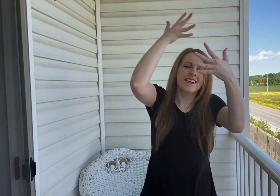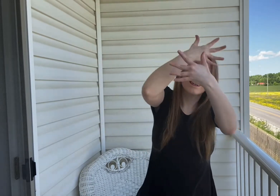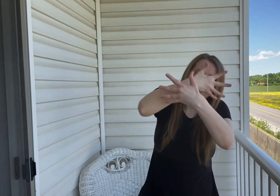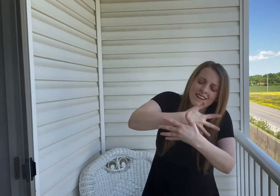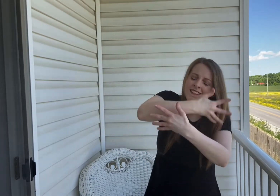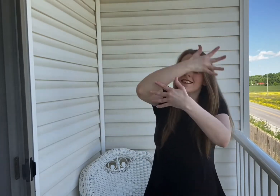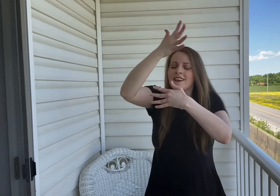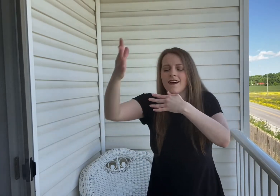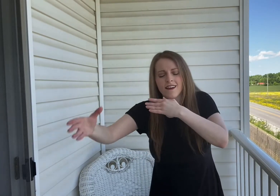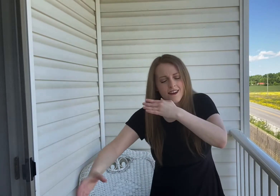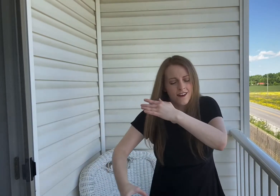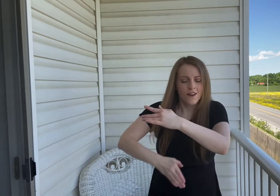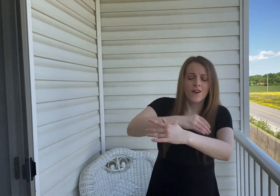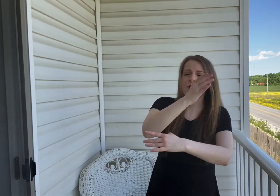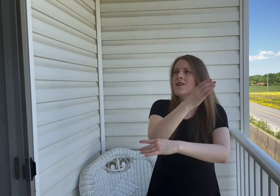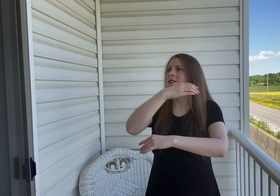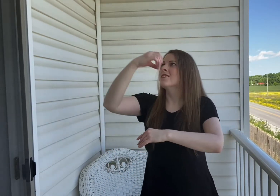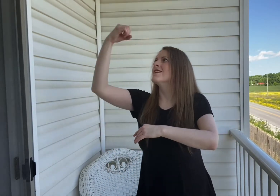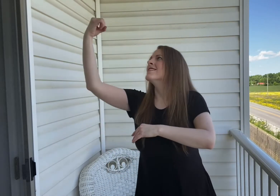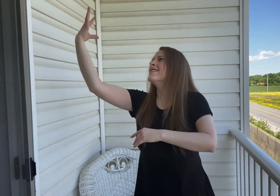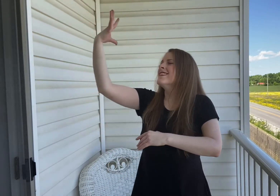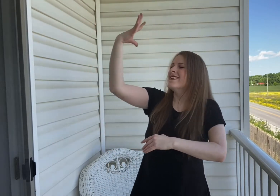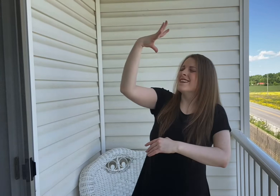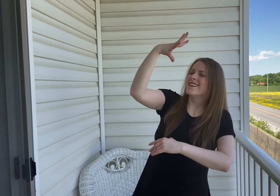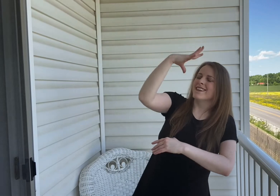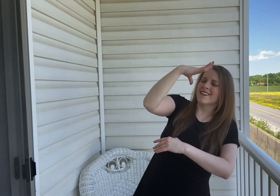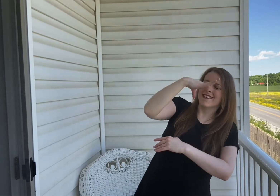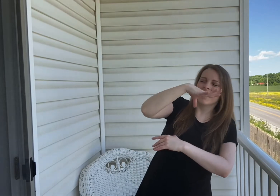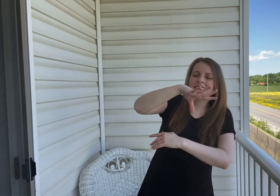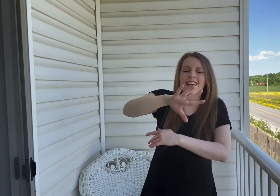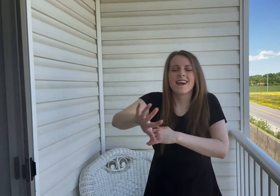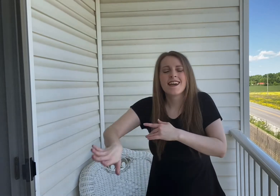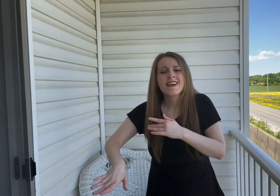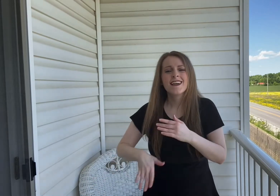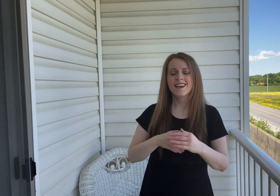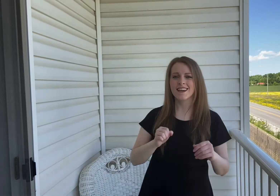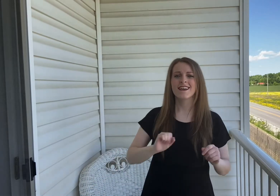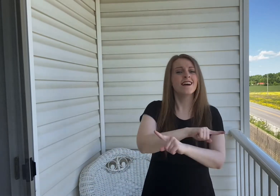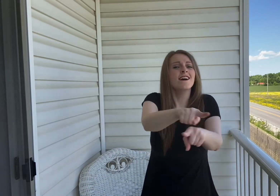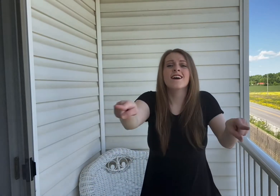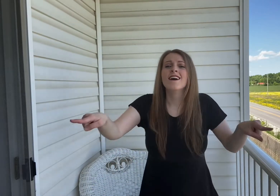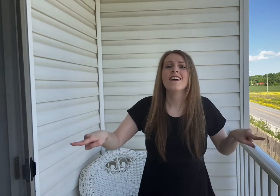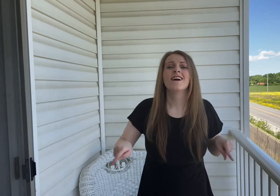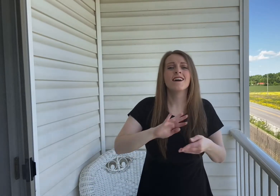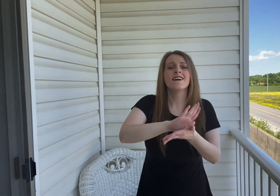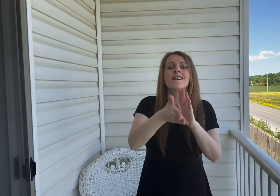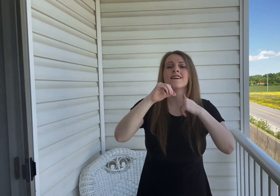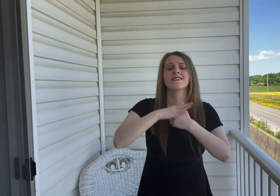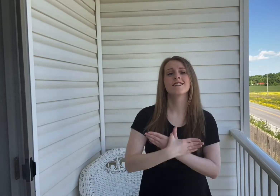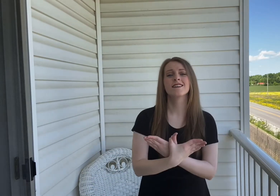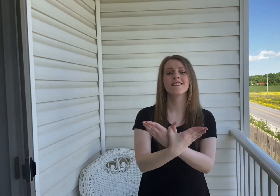Out of the shadows, the morning is breaking, and all is